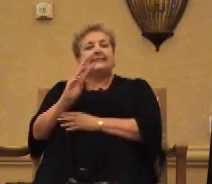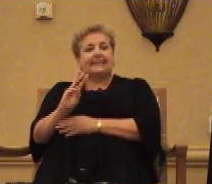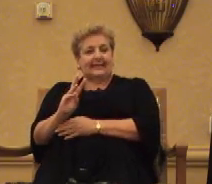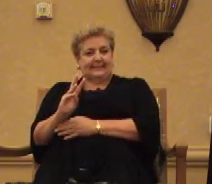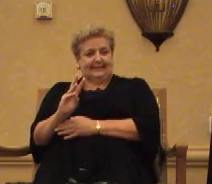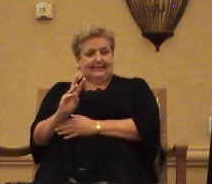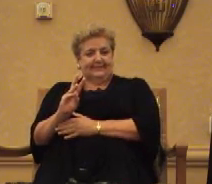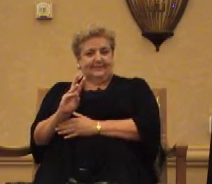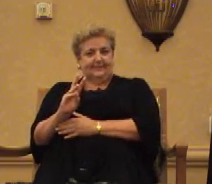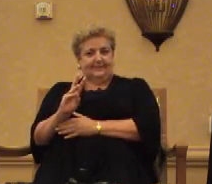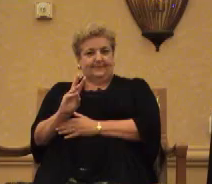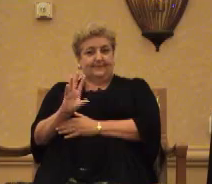And